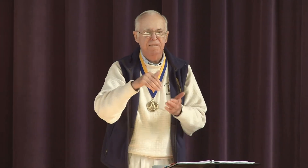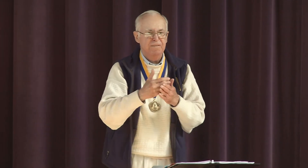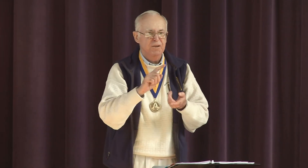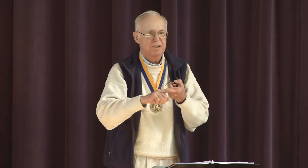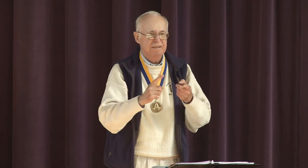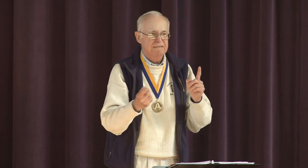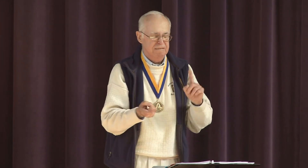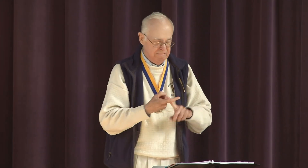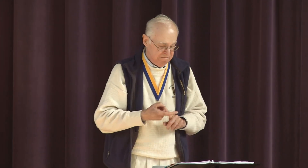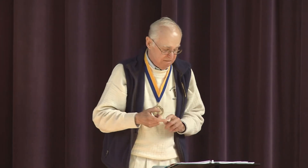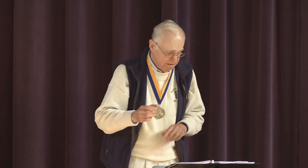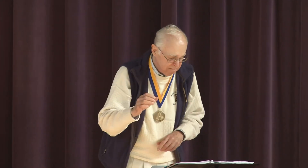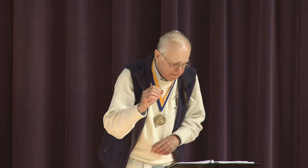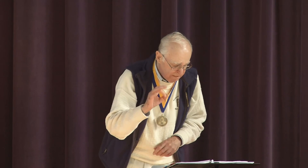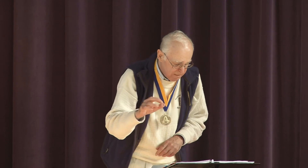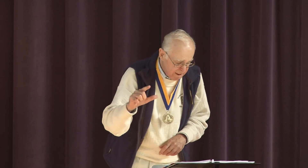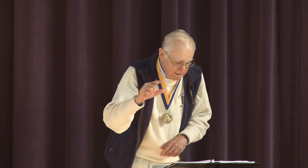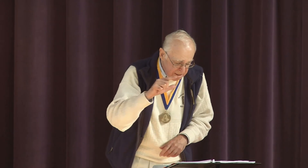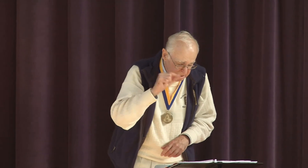alumni, and friends.